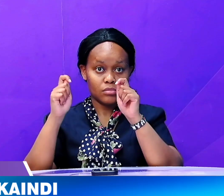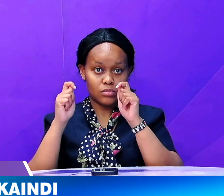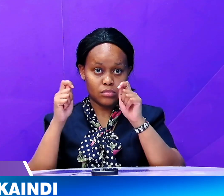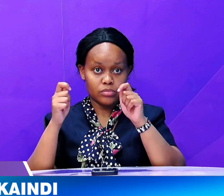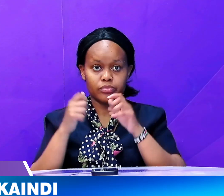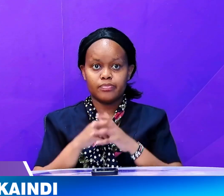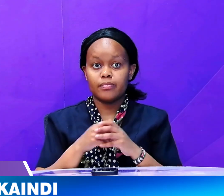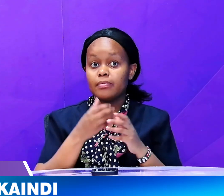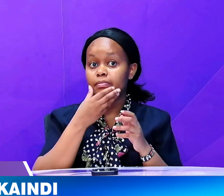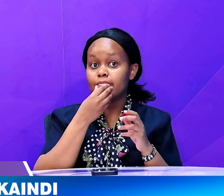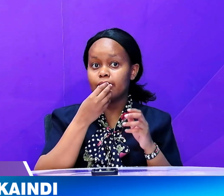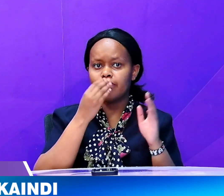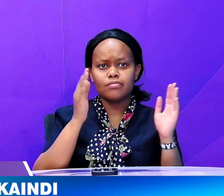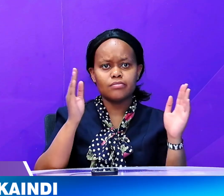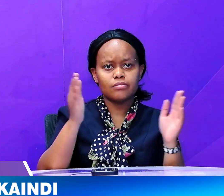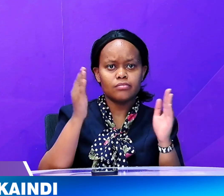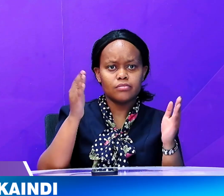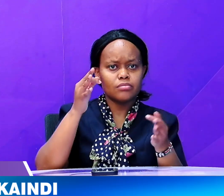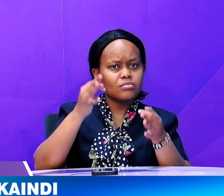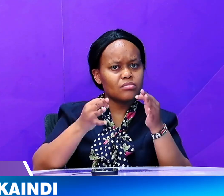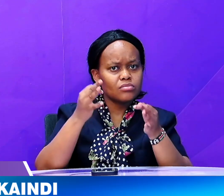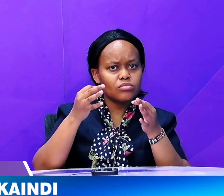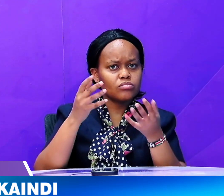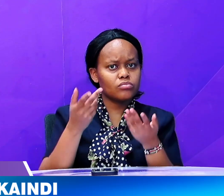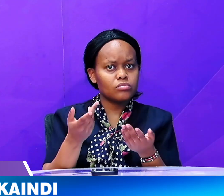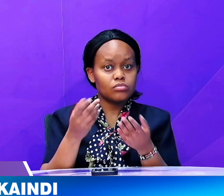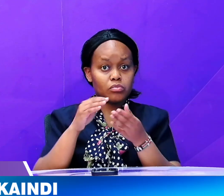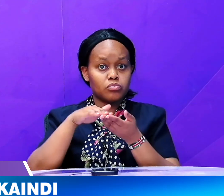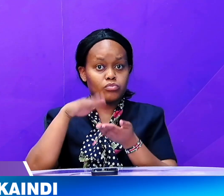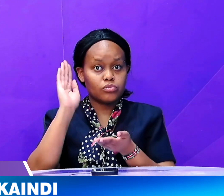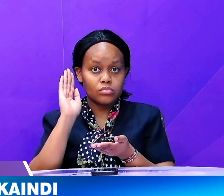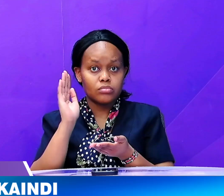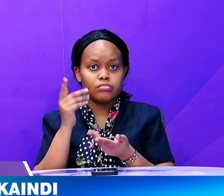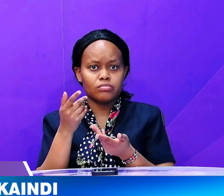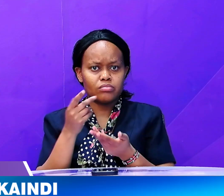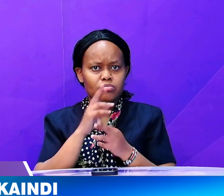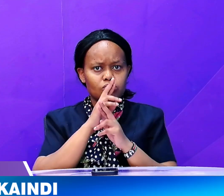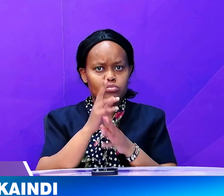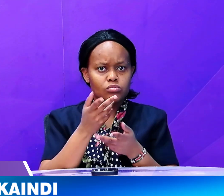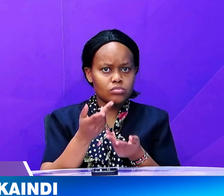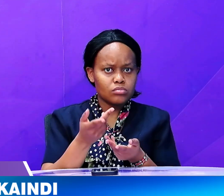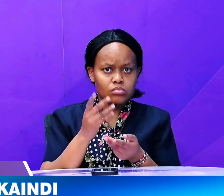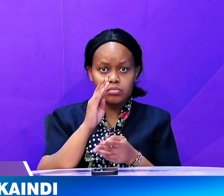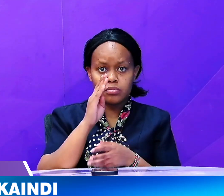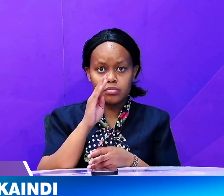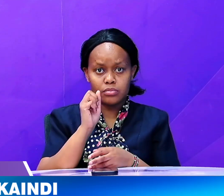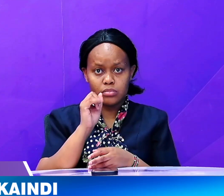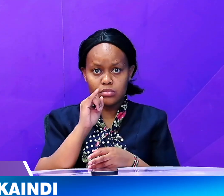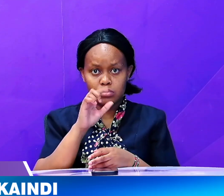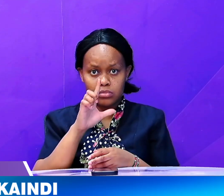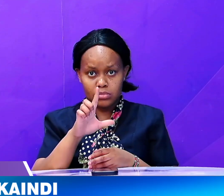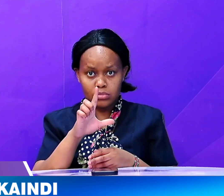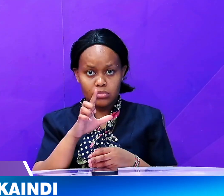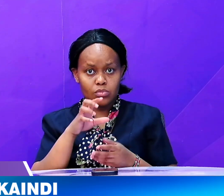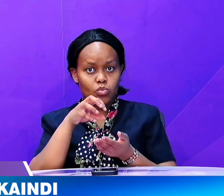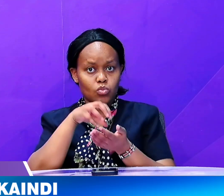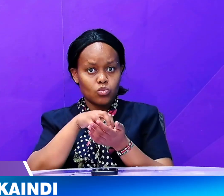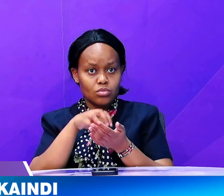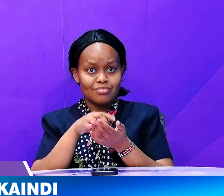demonstrations. He urged the judiciary to adopt more reasonable bail conditions, saying excessive